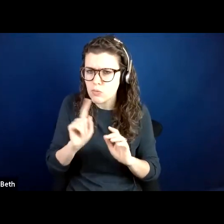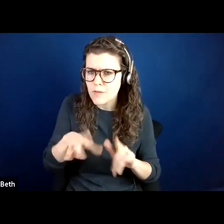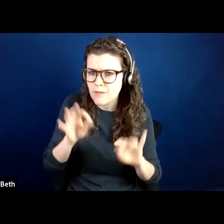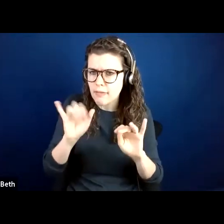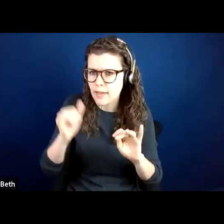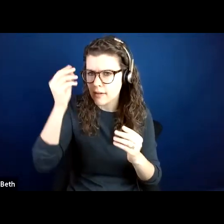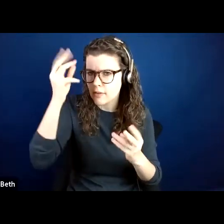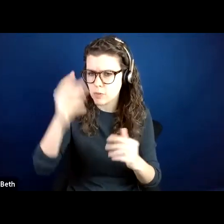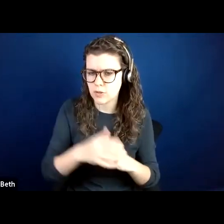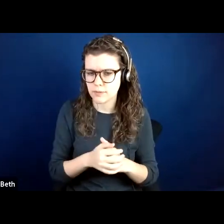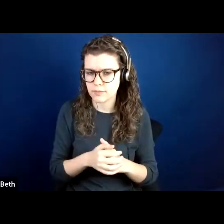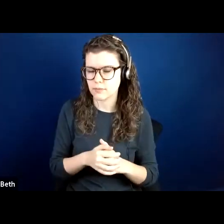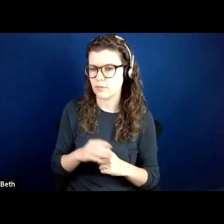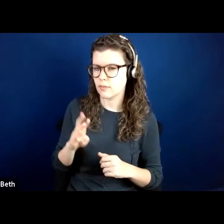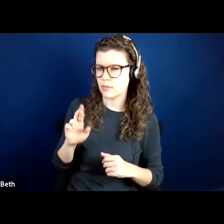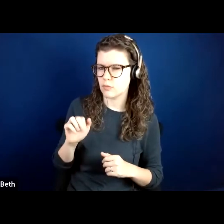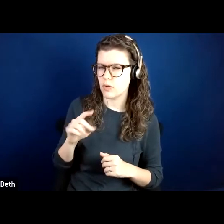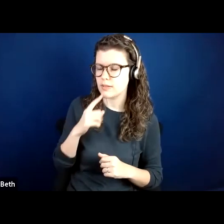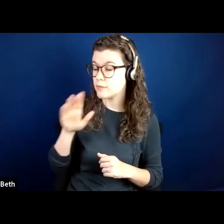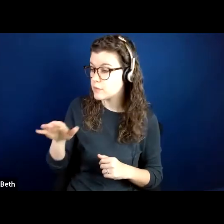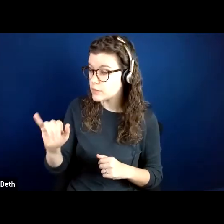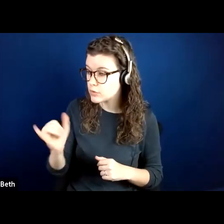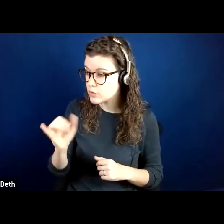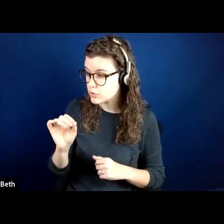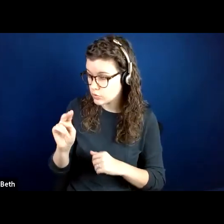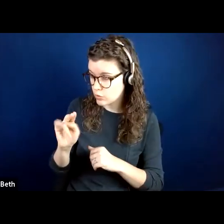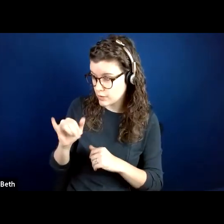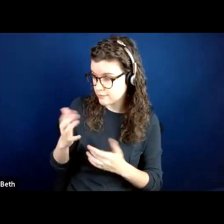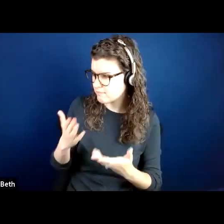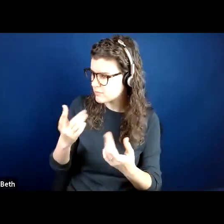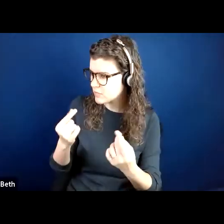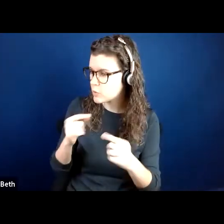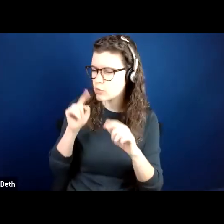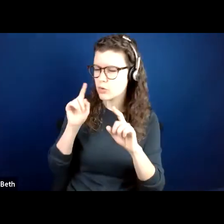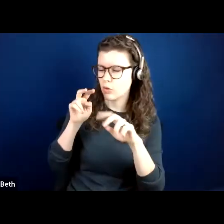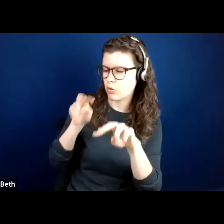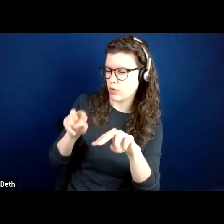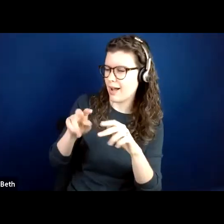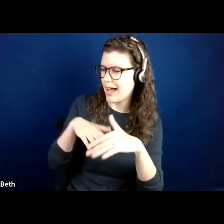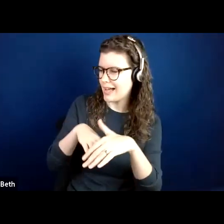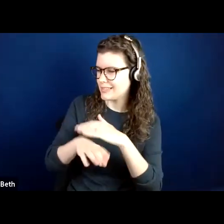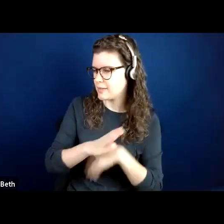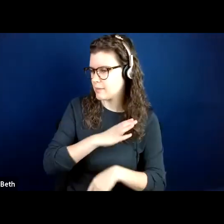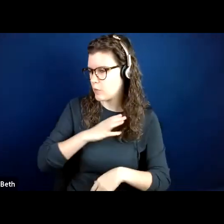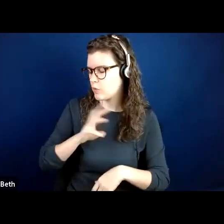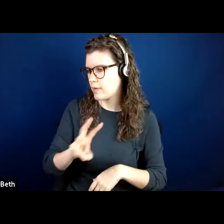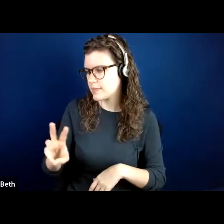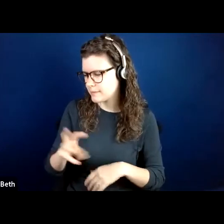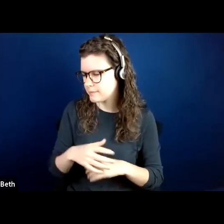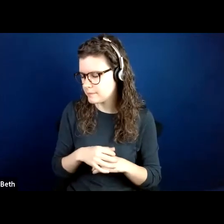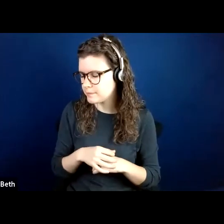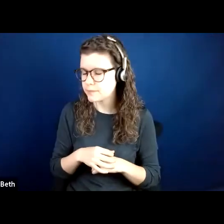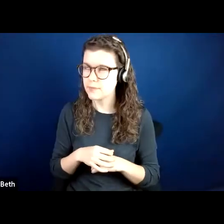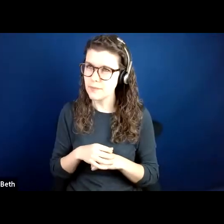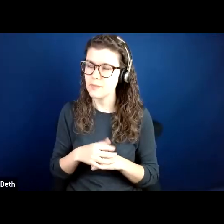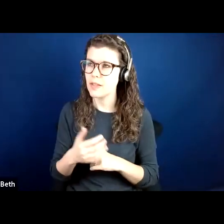So Joni, you can go to the Access Board website and I believe,